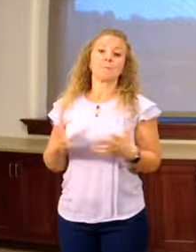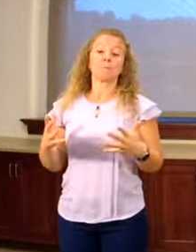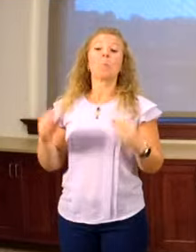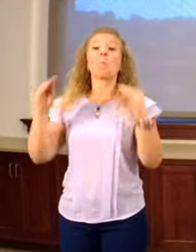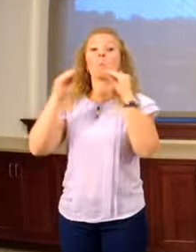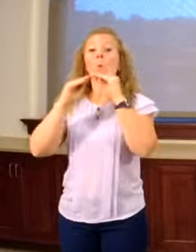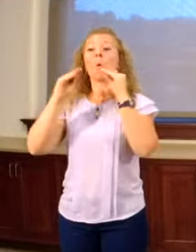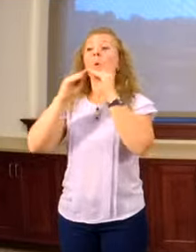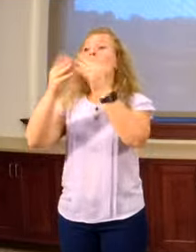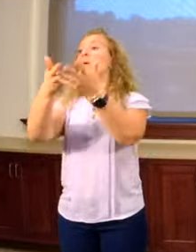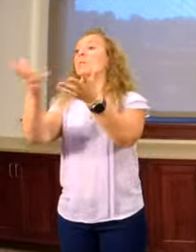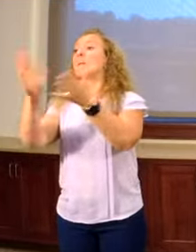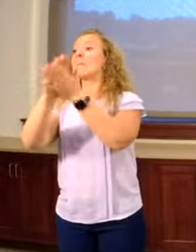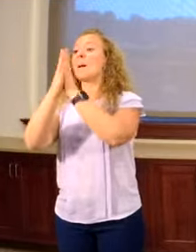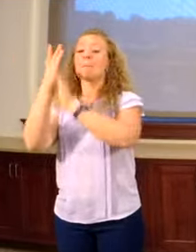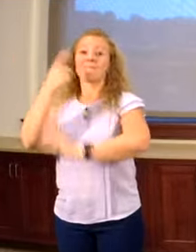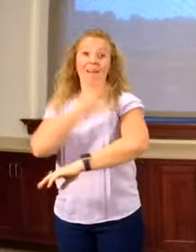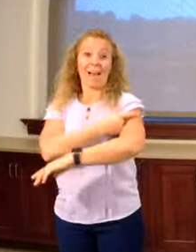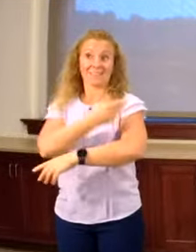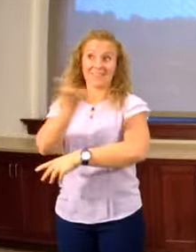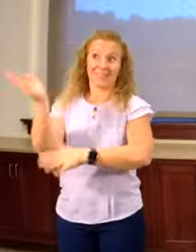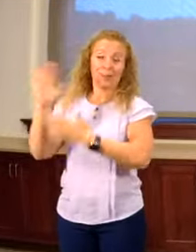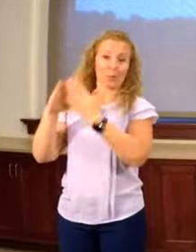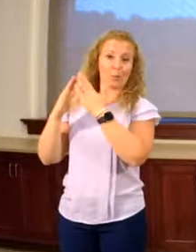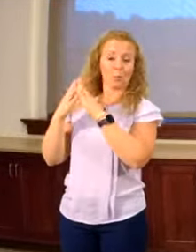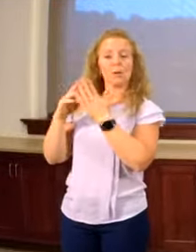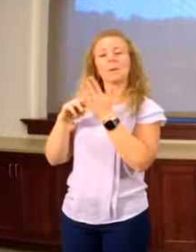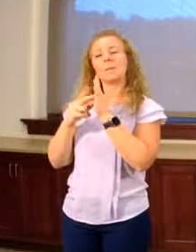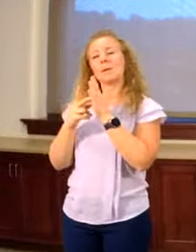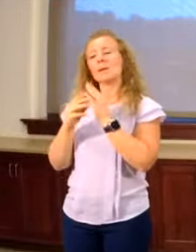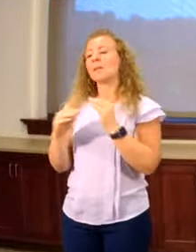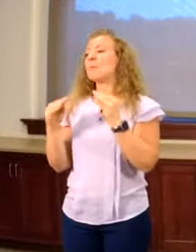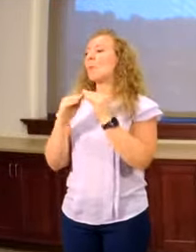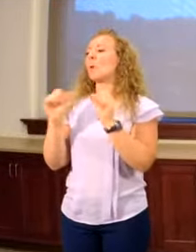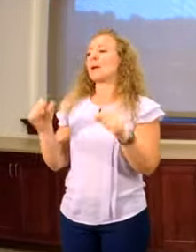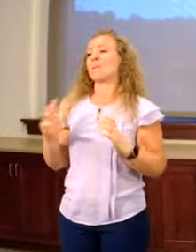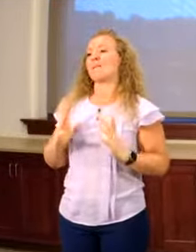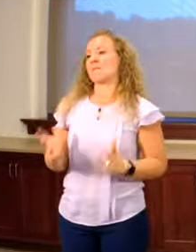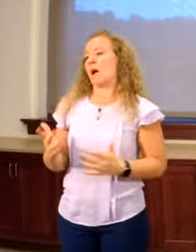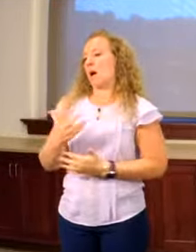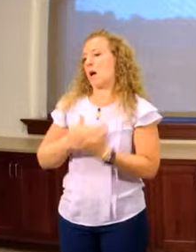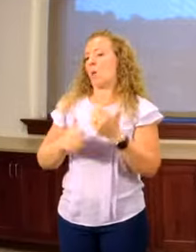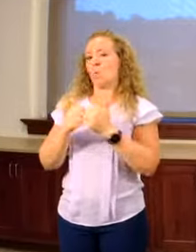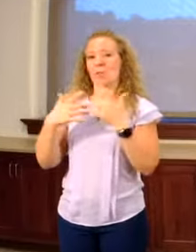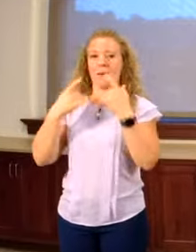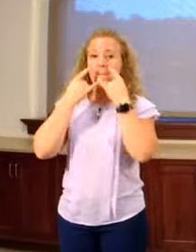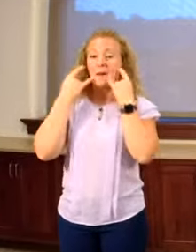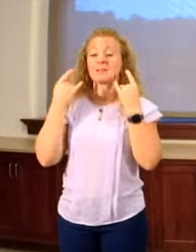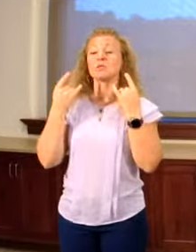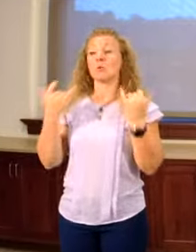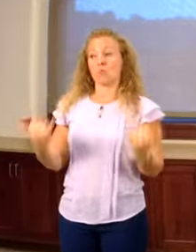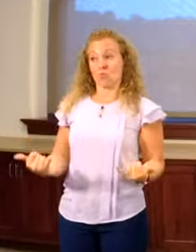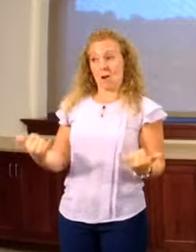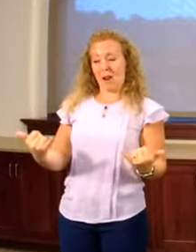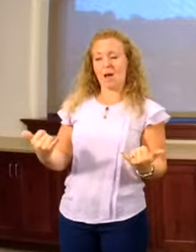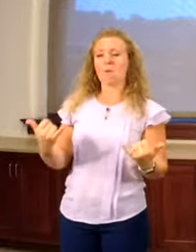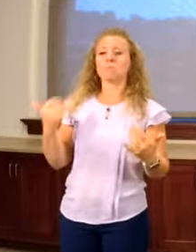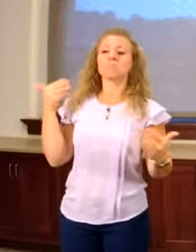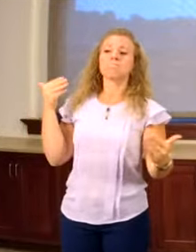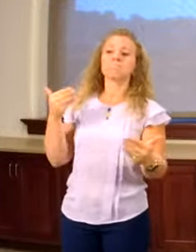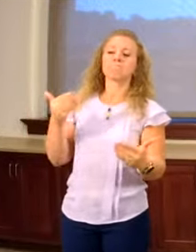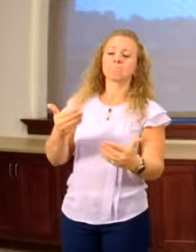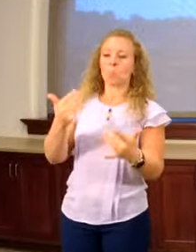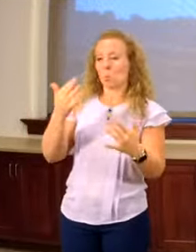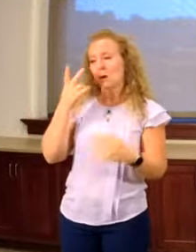more people we have vaccinated in our community, the more that will be fine. And so right now, we're gonna wait and see what